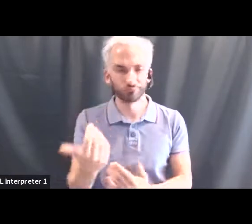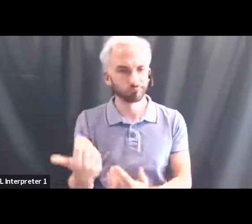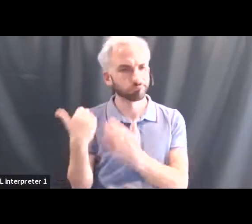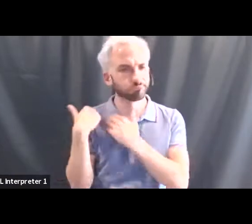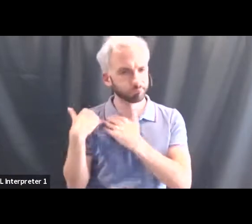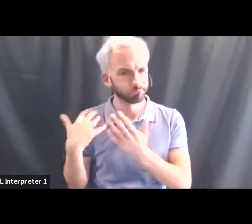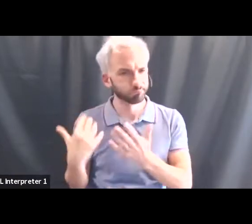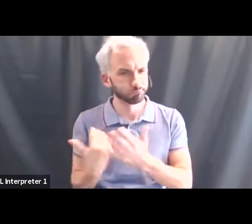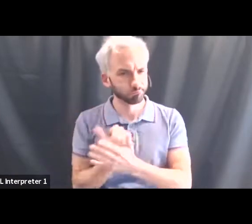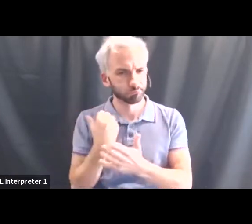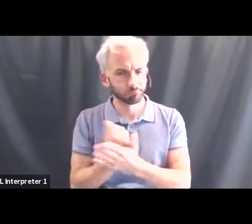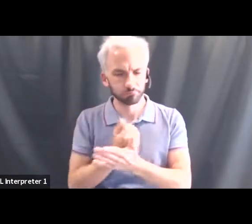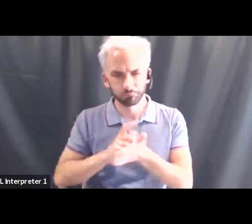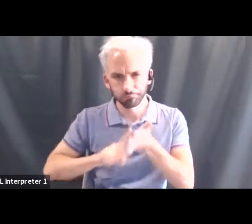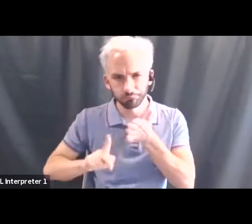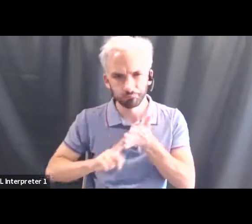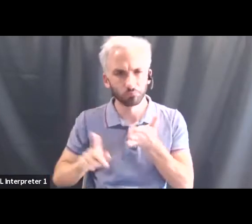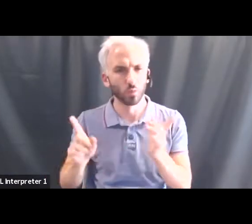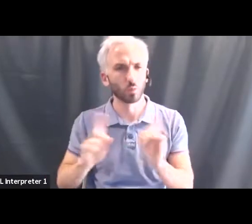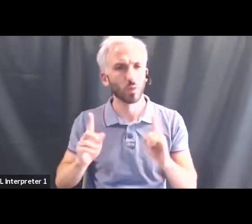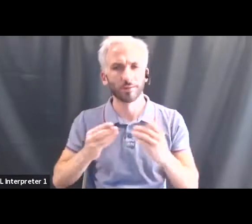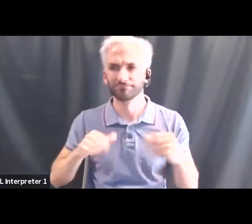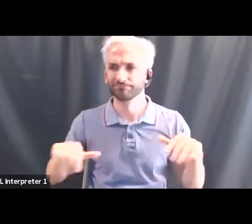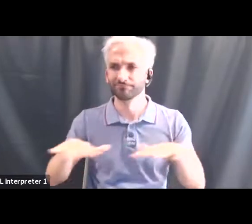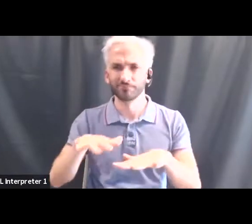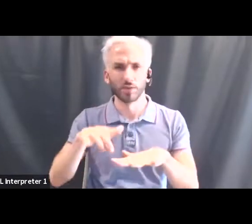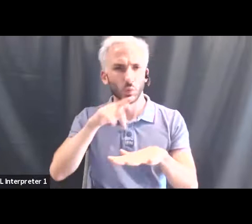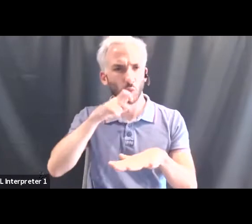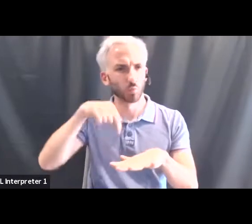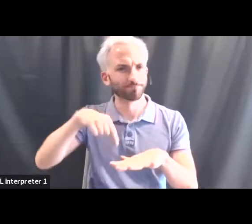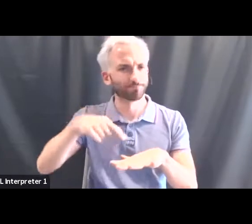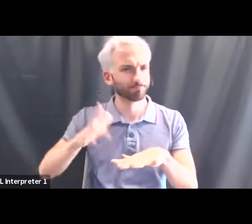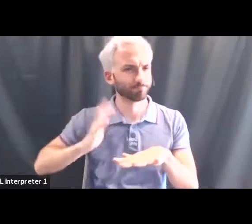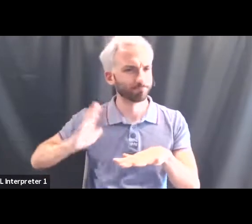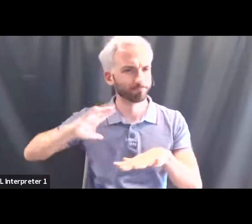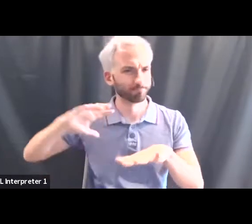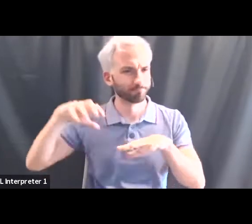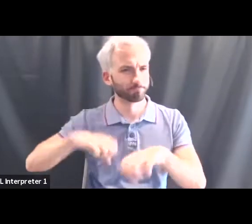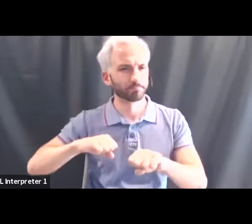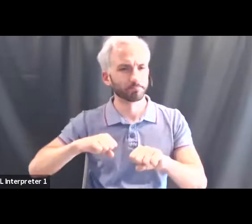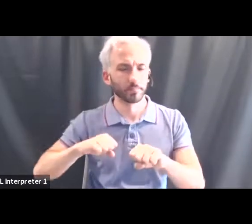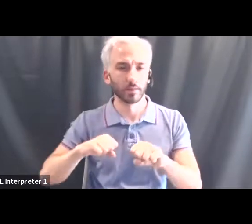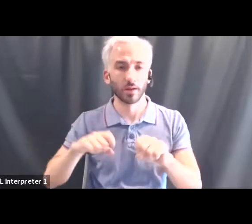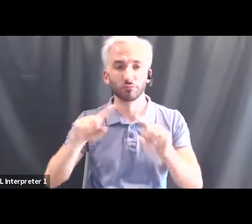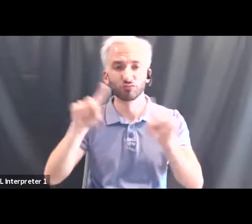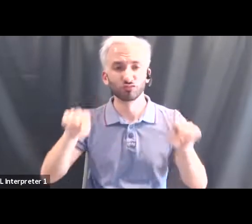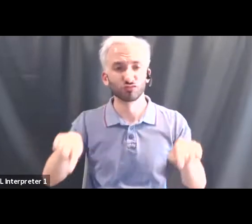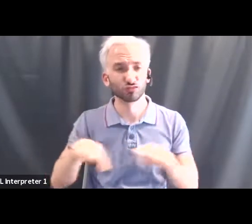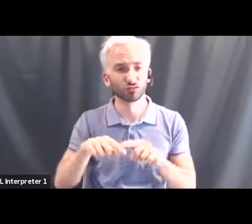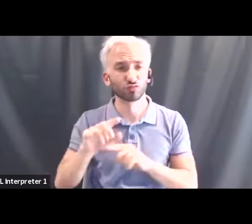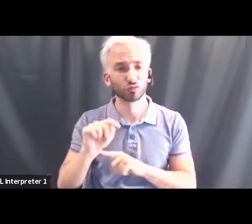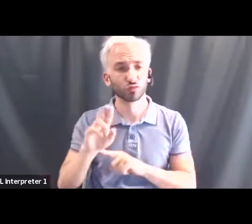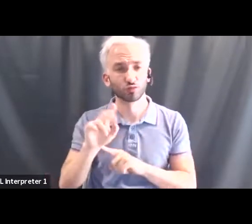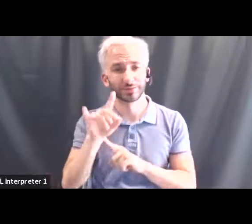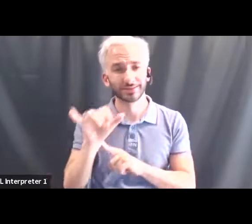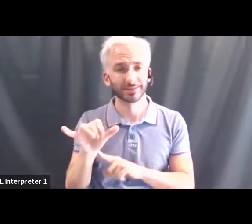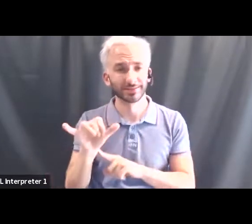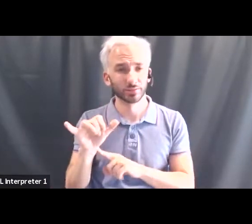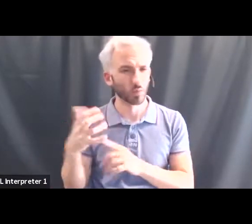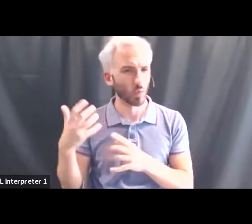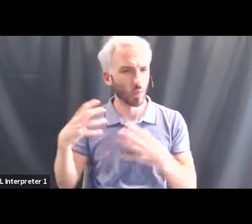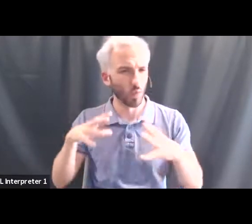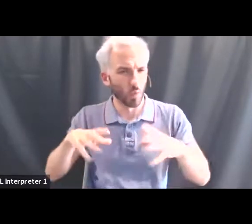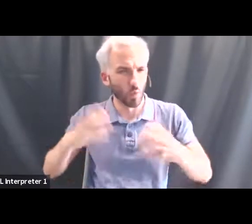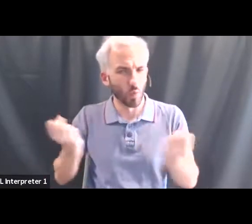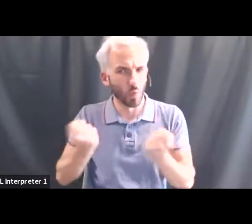the traditional territory you are on and the current treaty holders. As a member of the York University